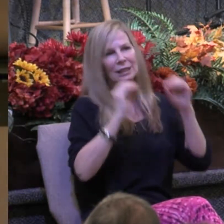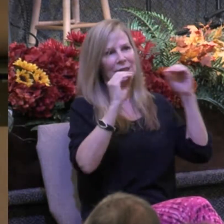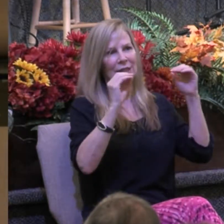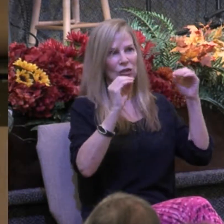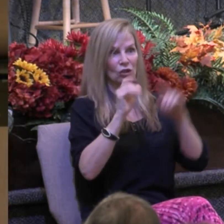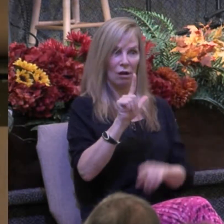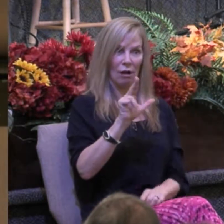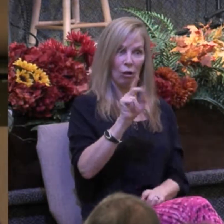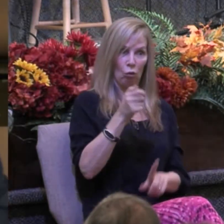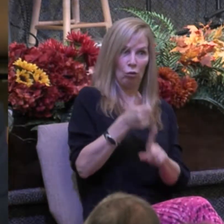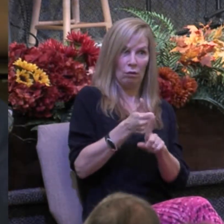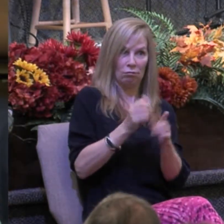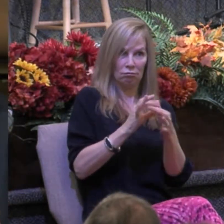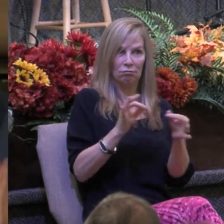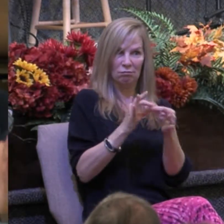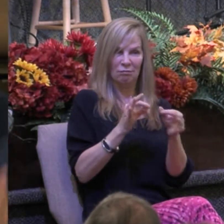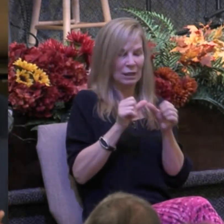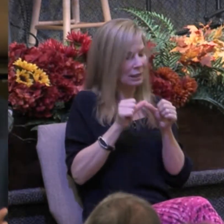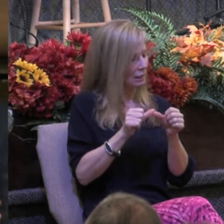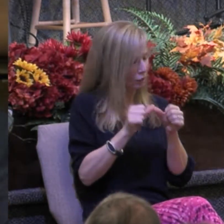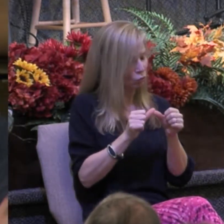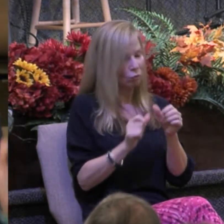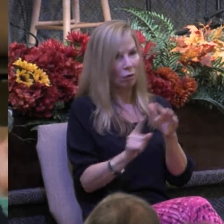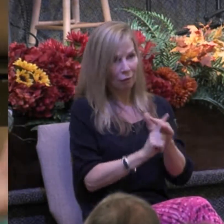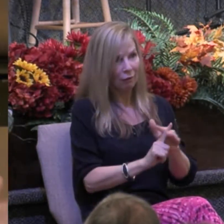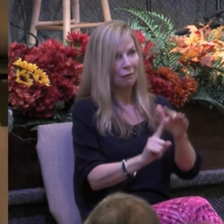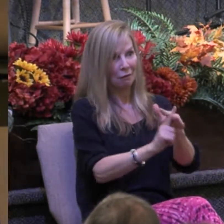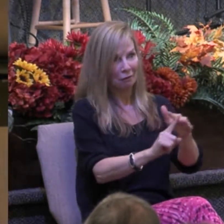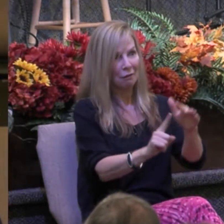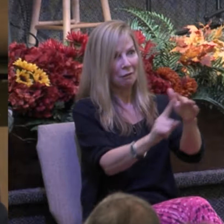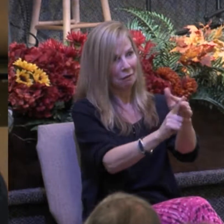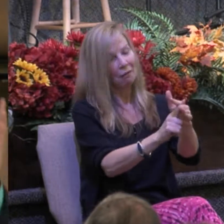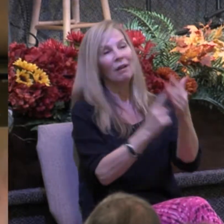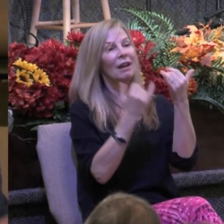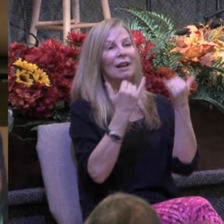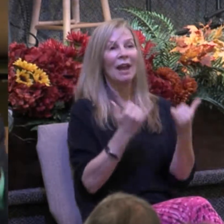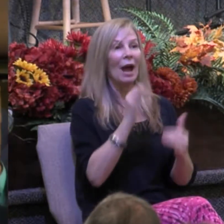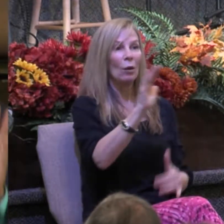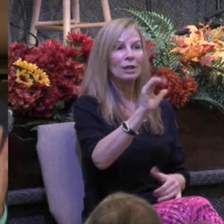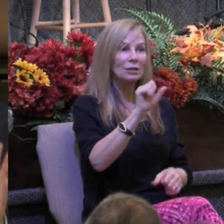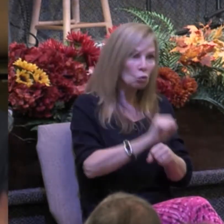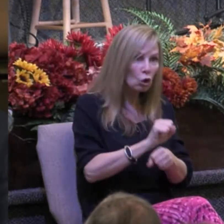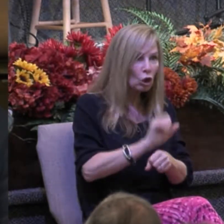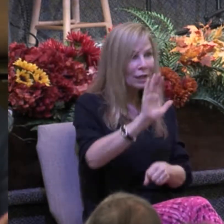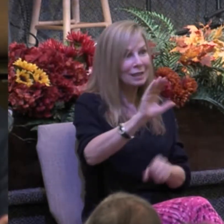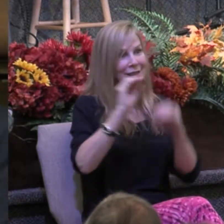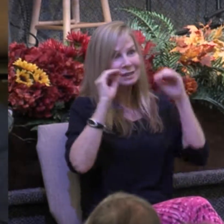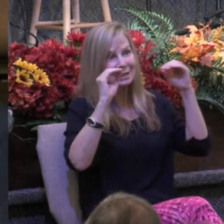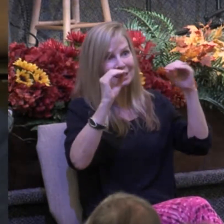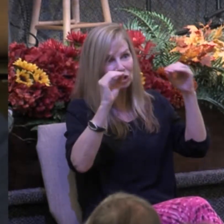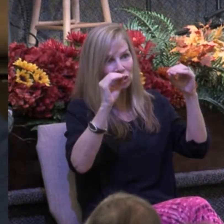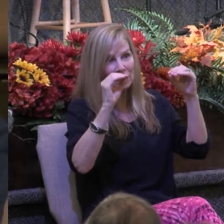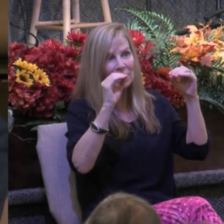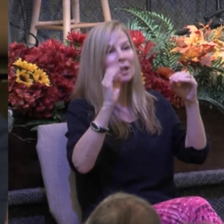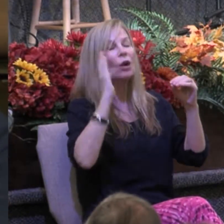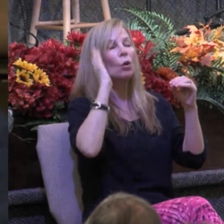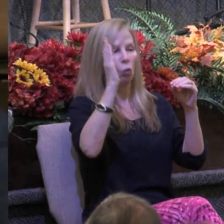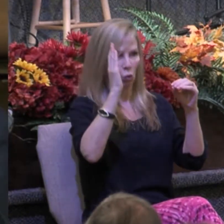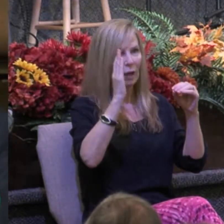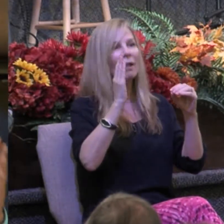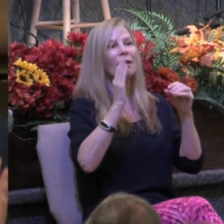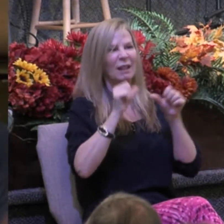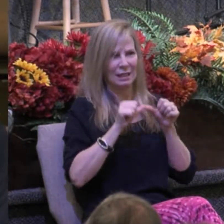us, he continued then to work and teach, only now his work and his teachings would be carried on